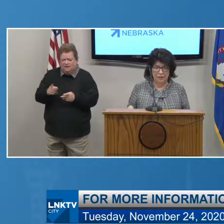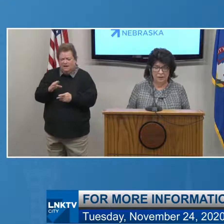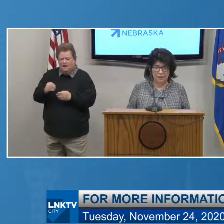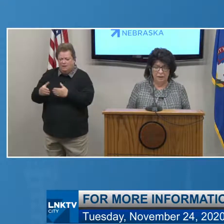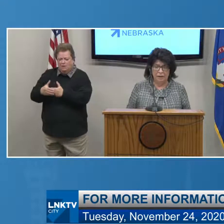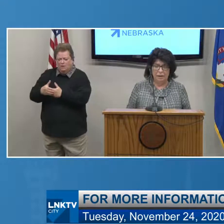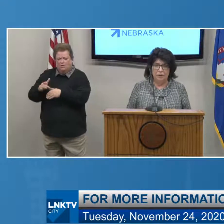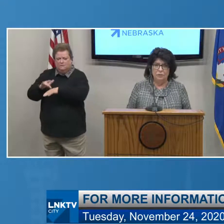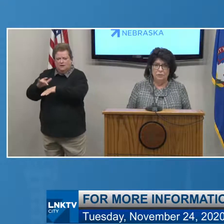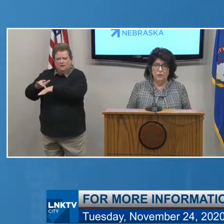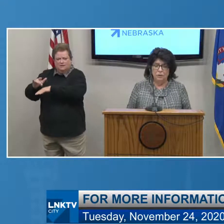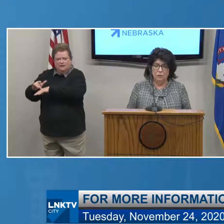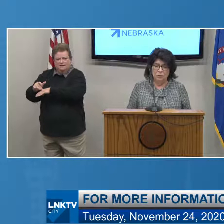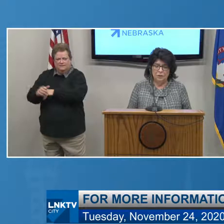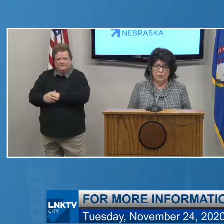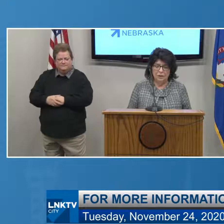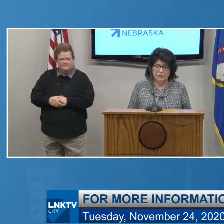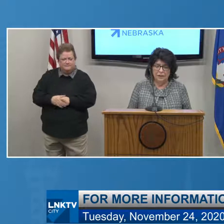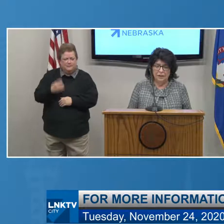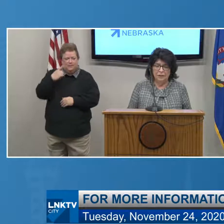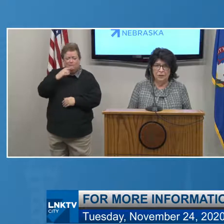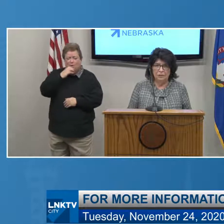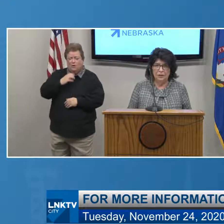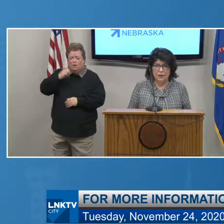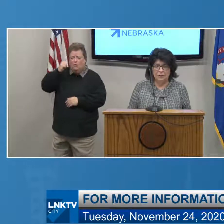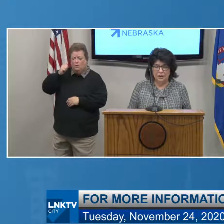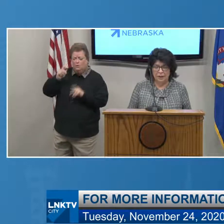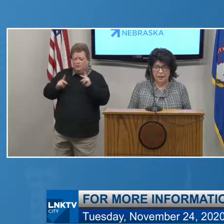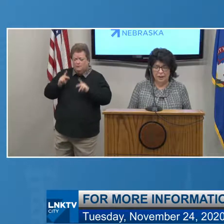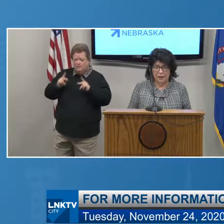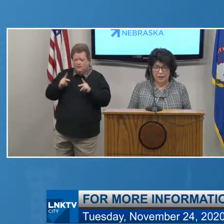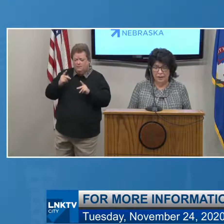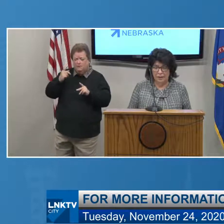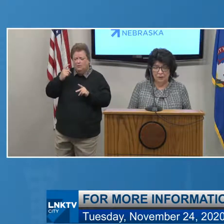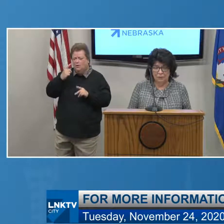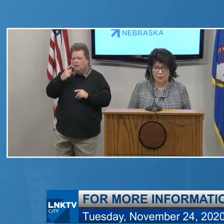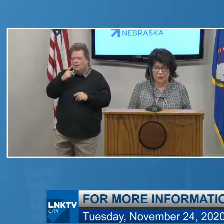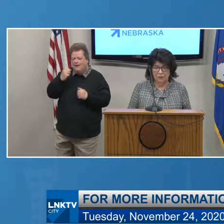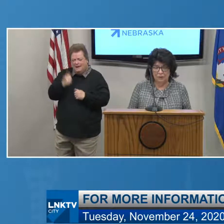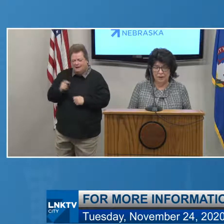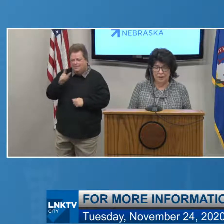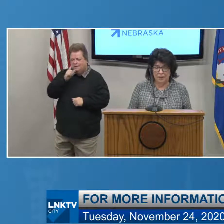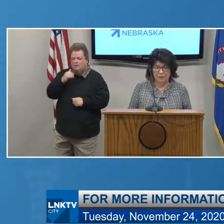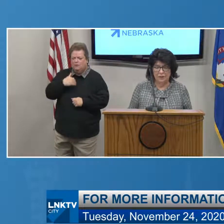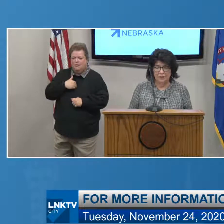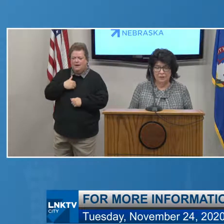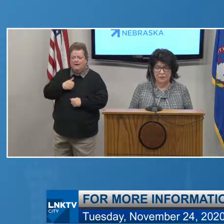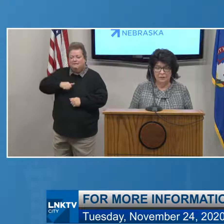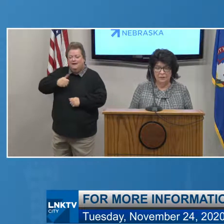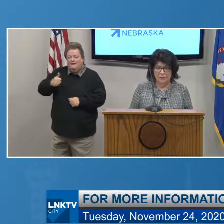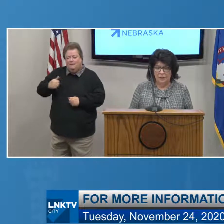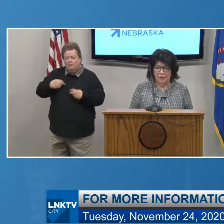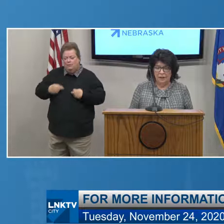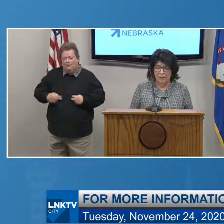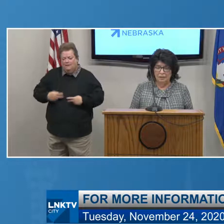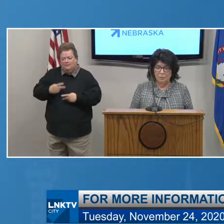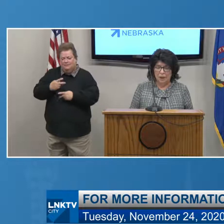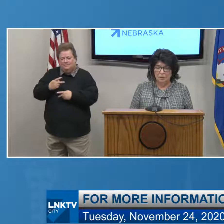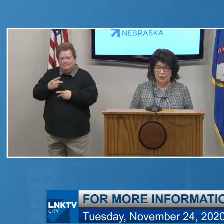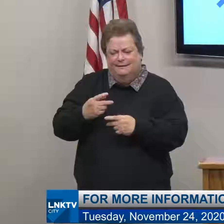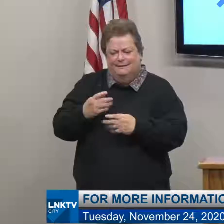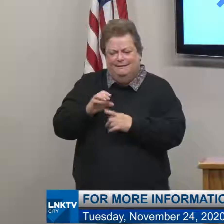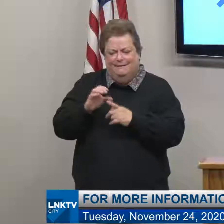contact. For older adults, anyone with underlying health conditions and